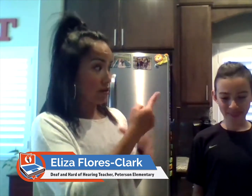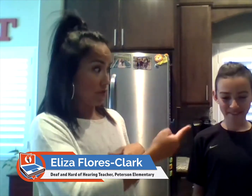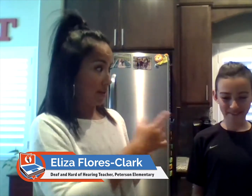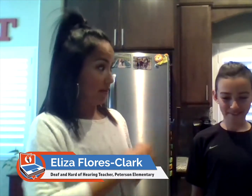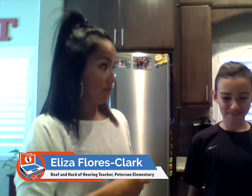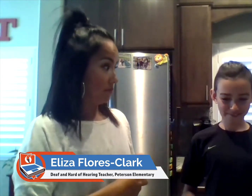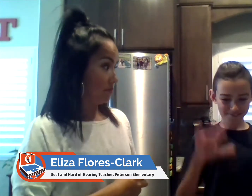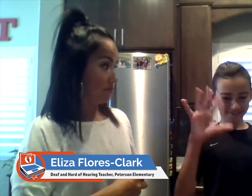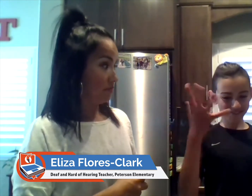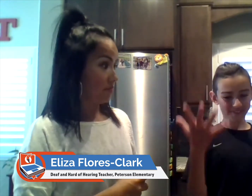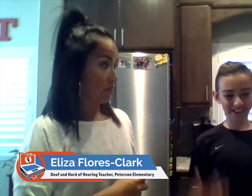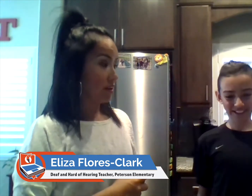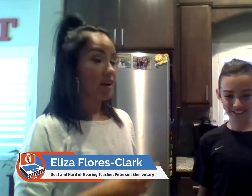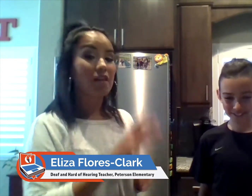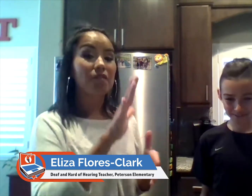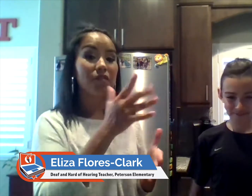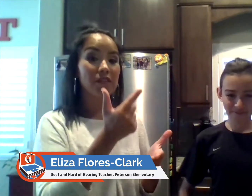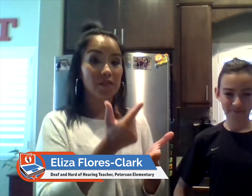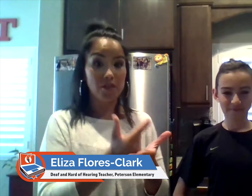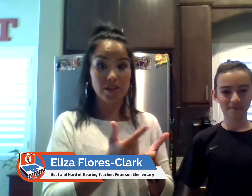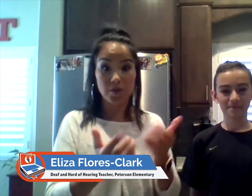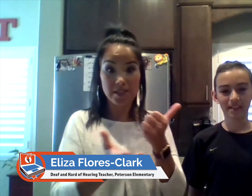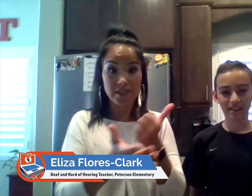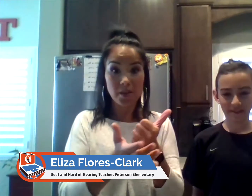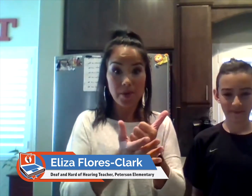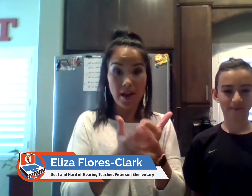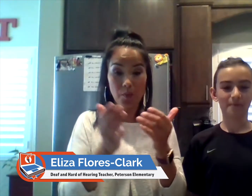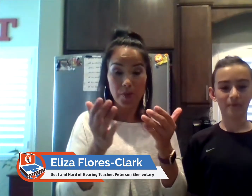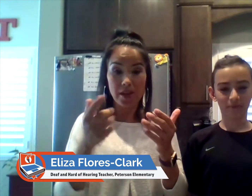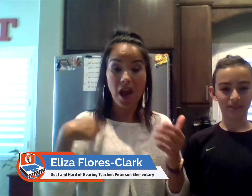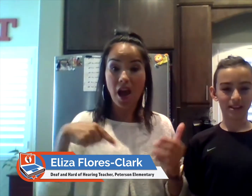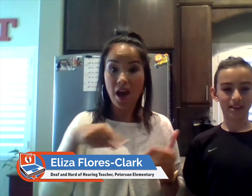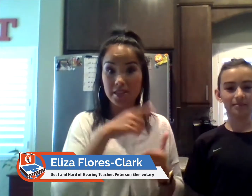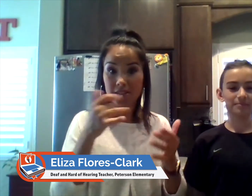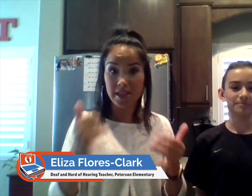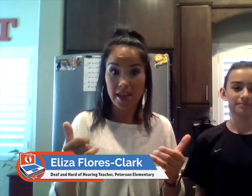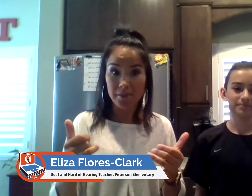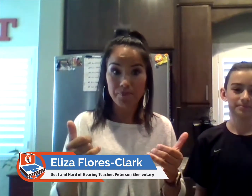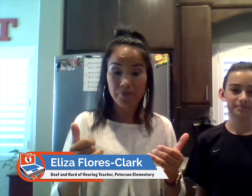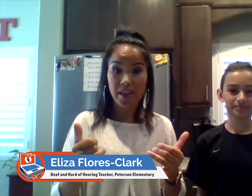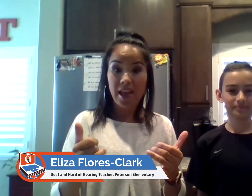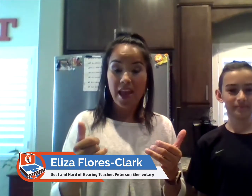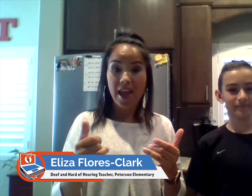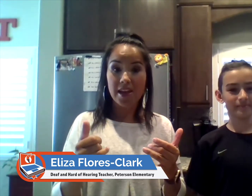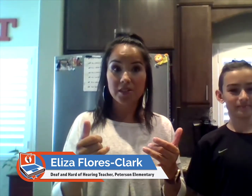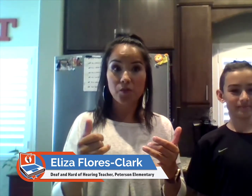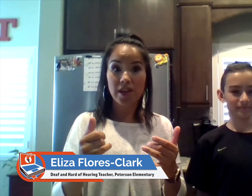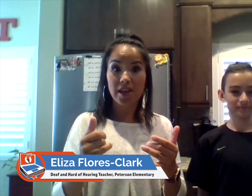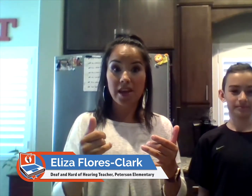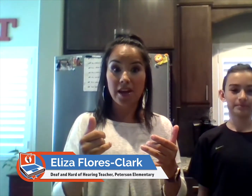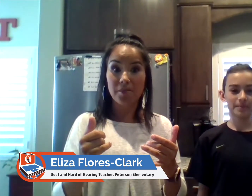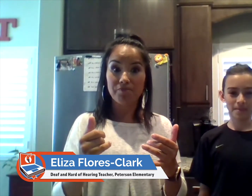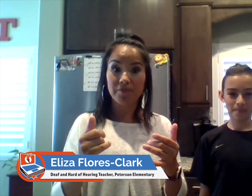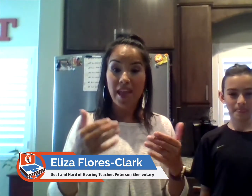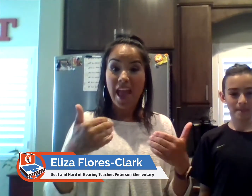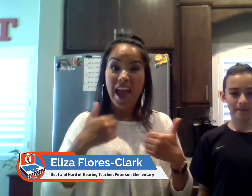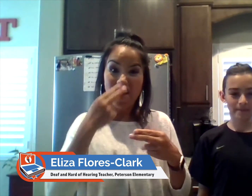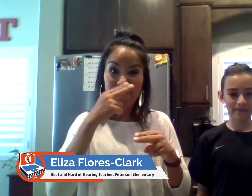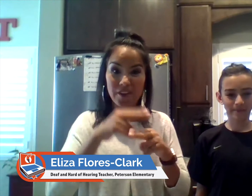in? 5th grade. 5th grade. So he's going to be helping us today as we have fun